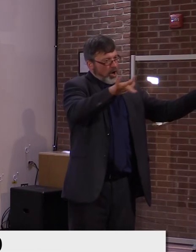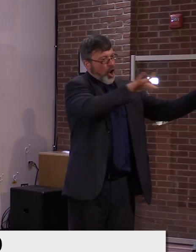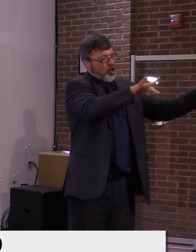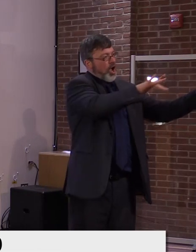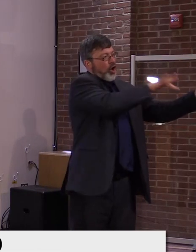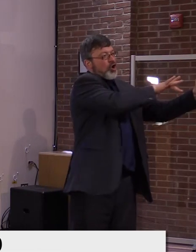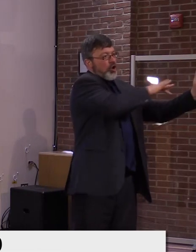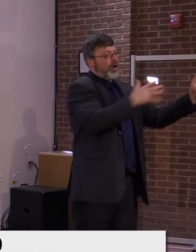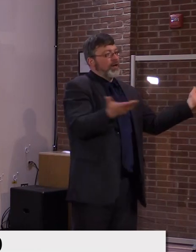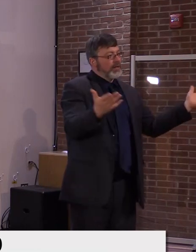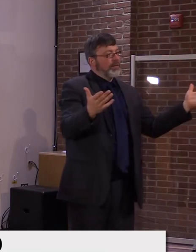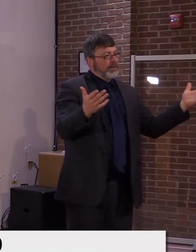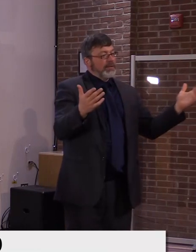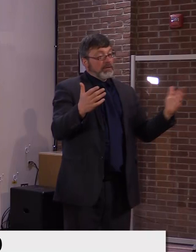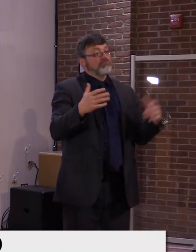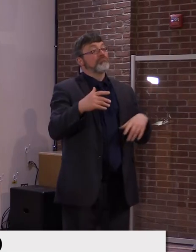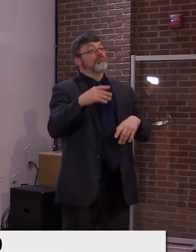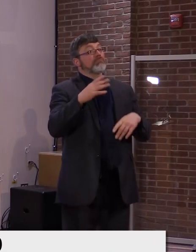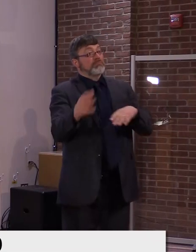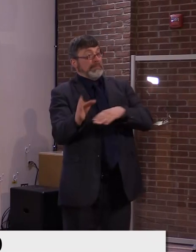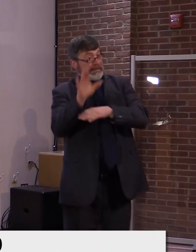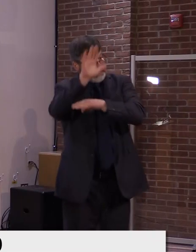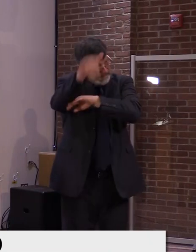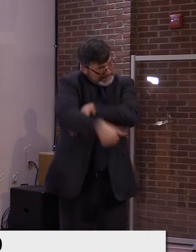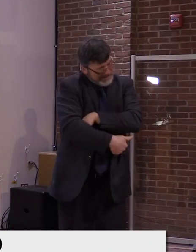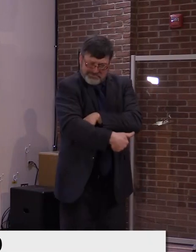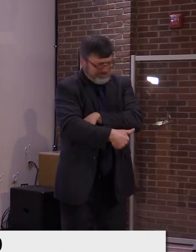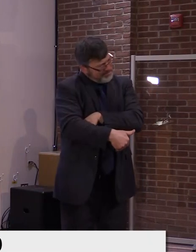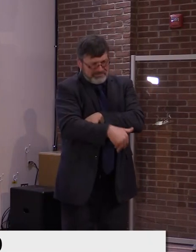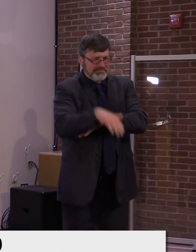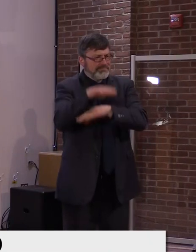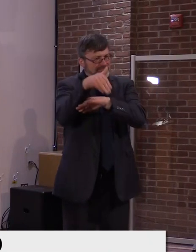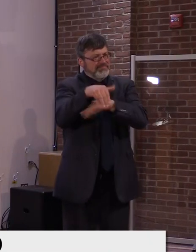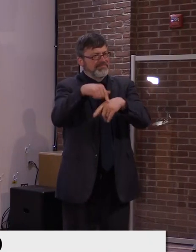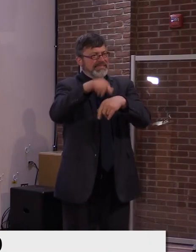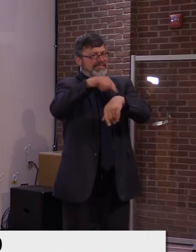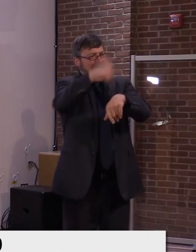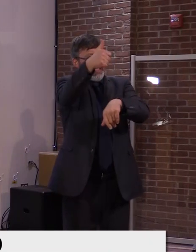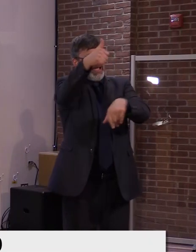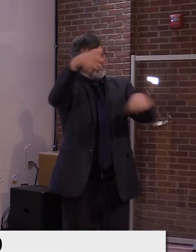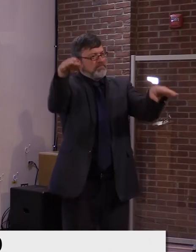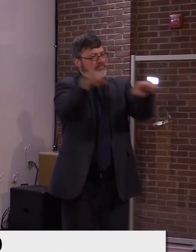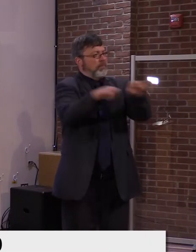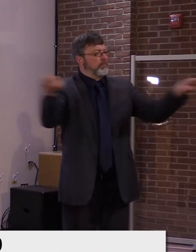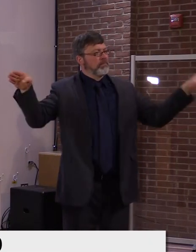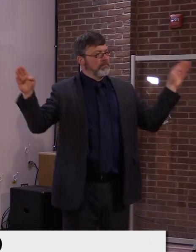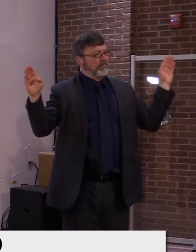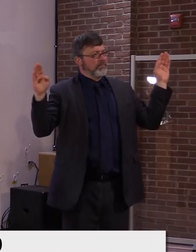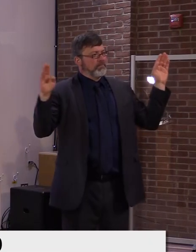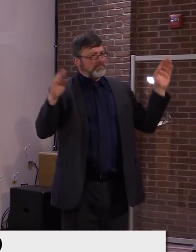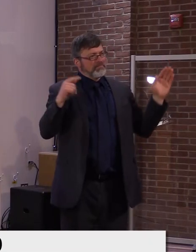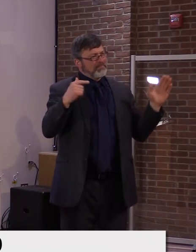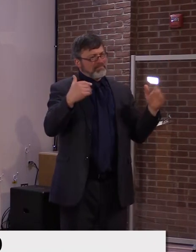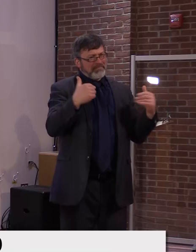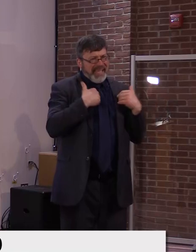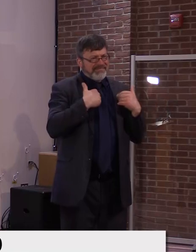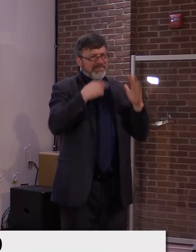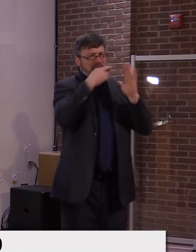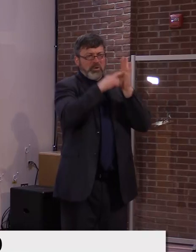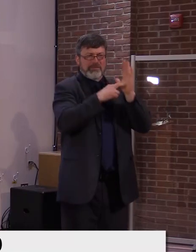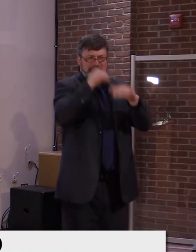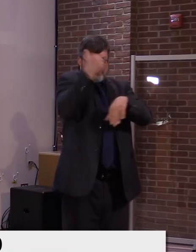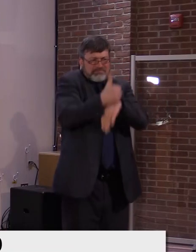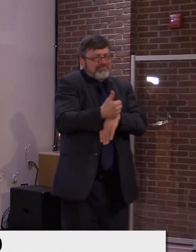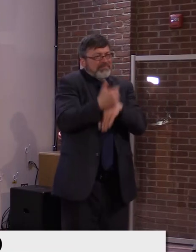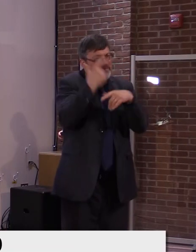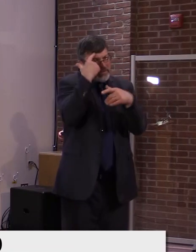at 10 o'clock. You had to maintain distance. There was a lot of restrictions still in place. So there are